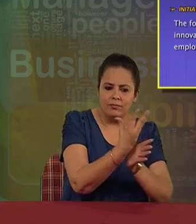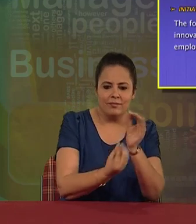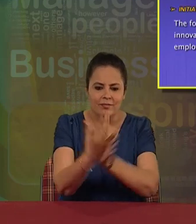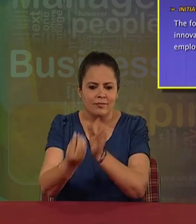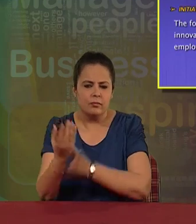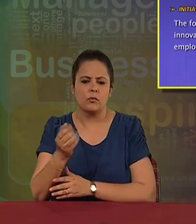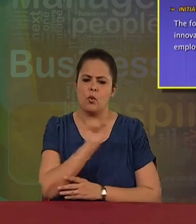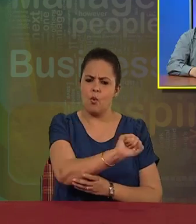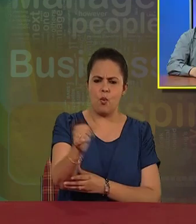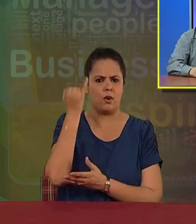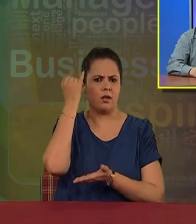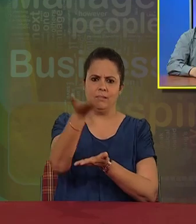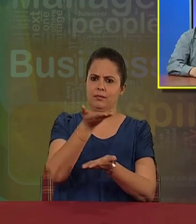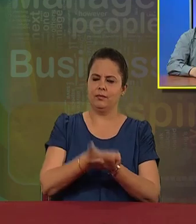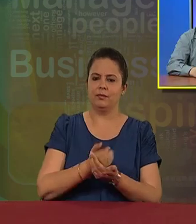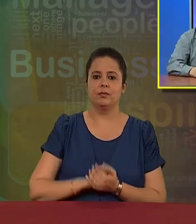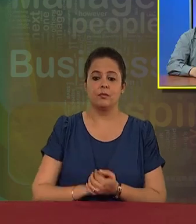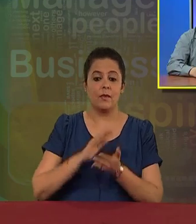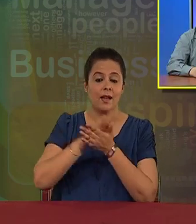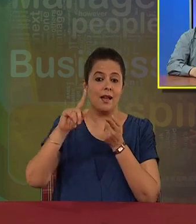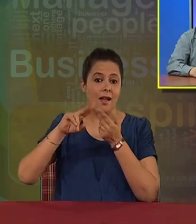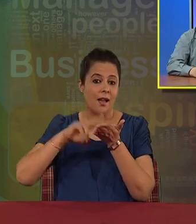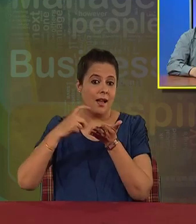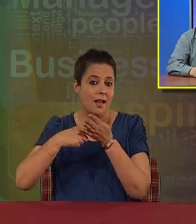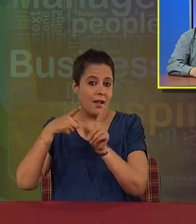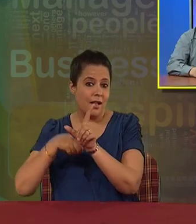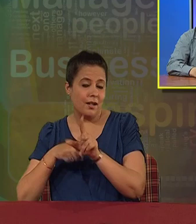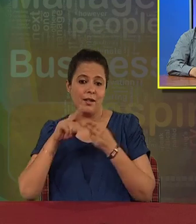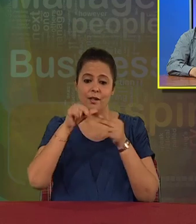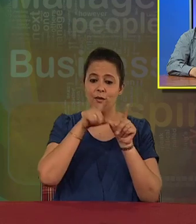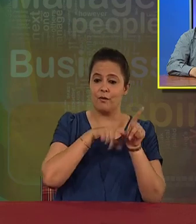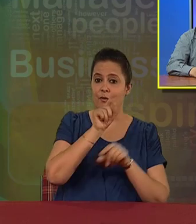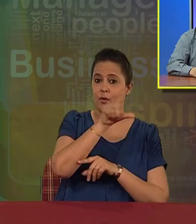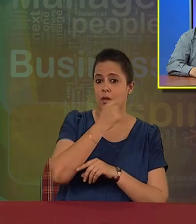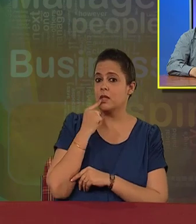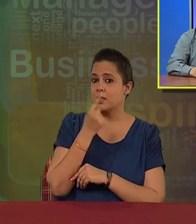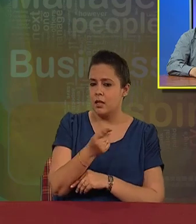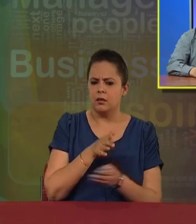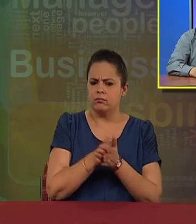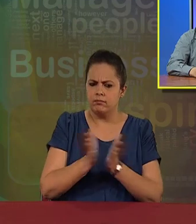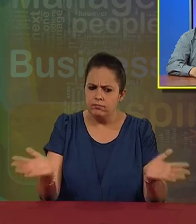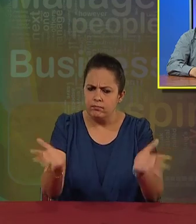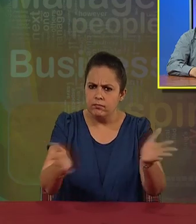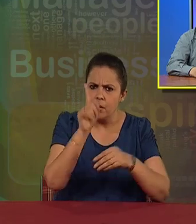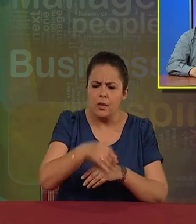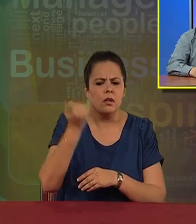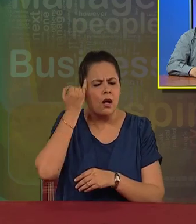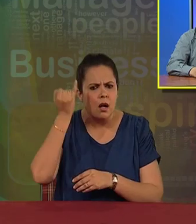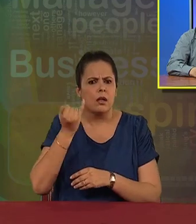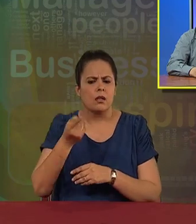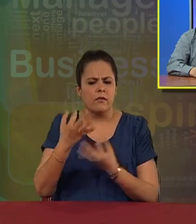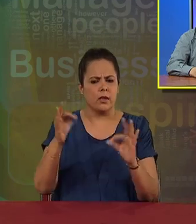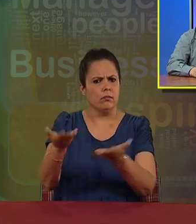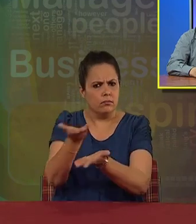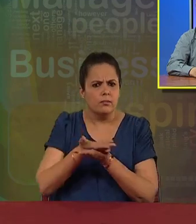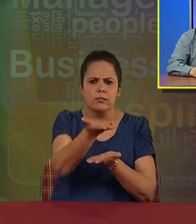on their own. According to Henry Fayol, employees should be encouraged to give their own opinion. They are the ones